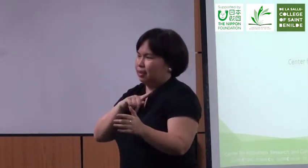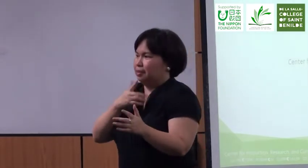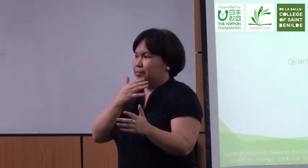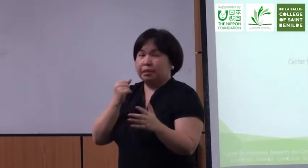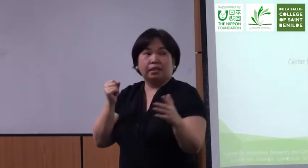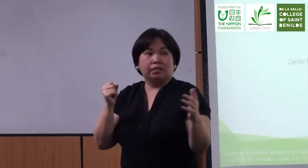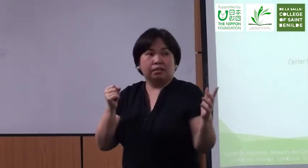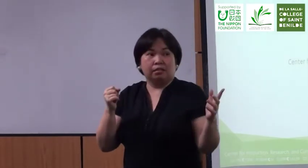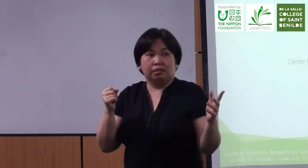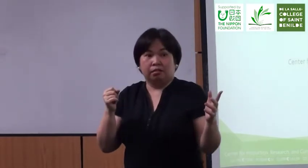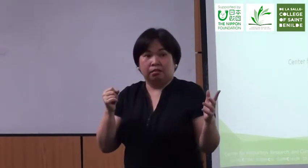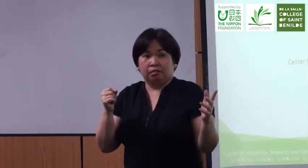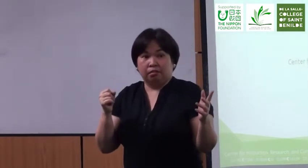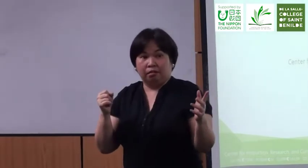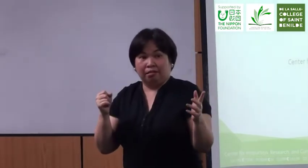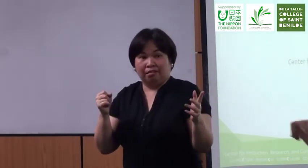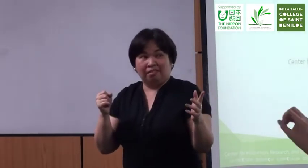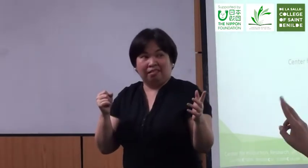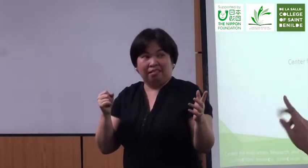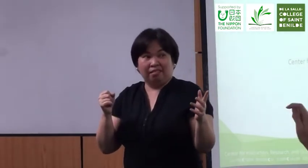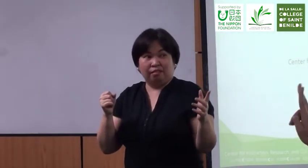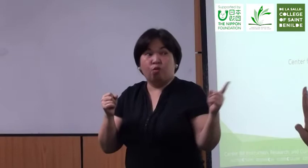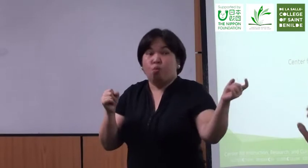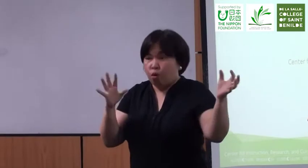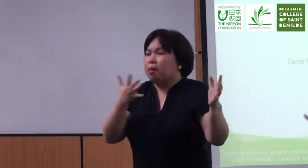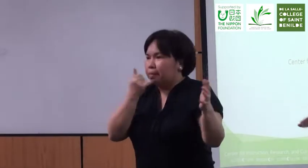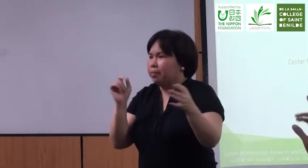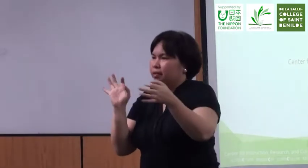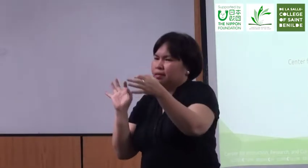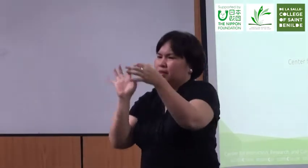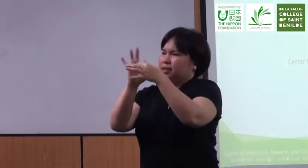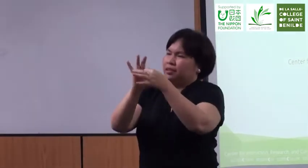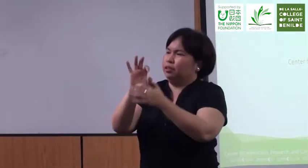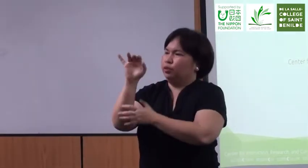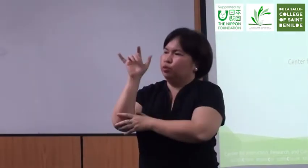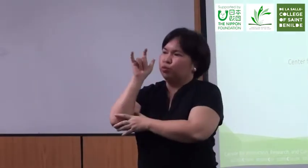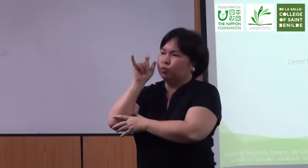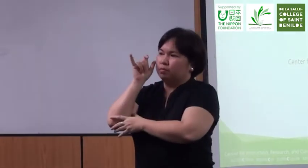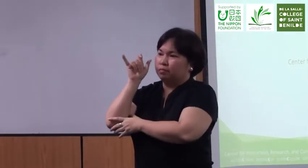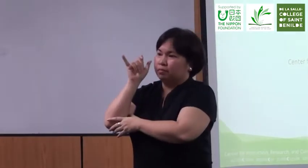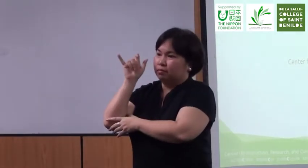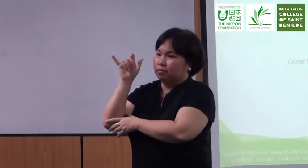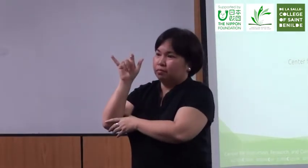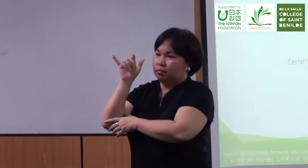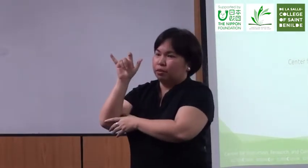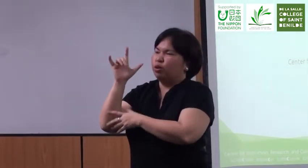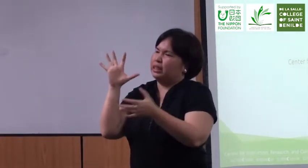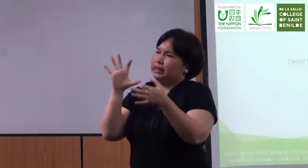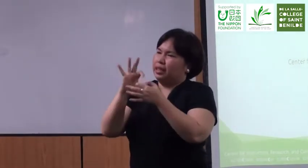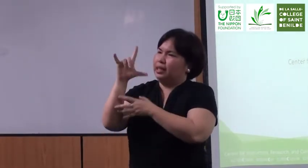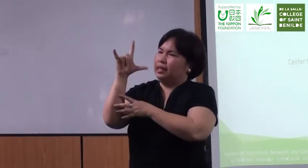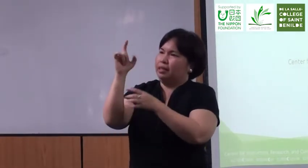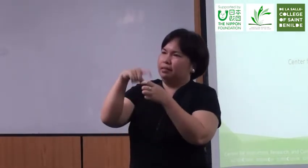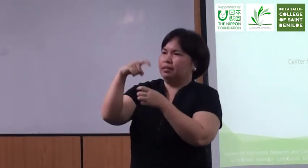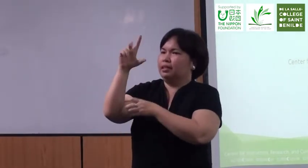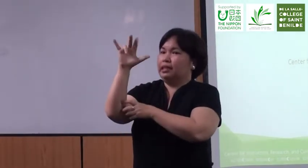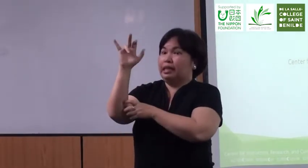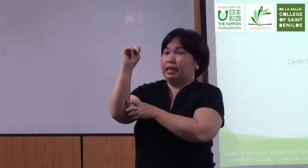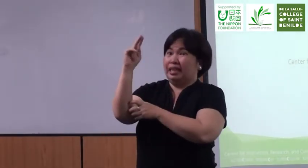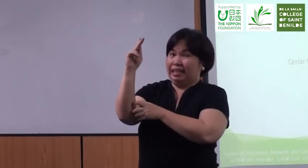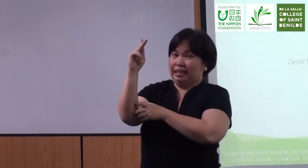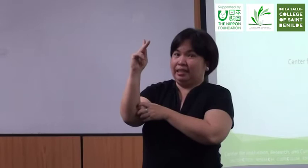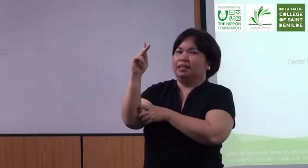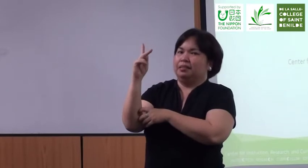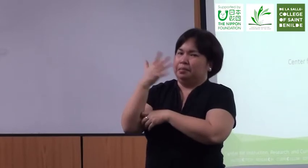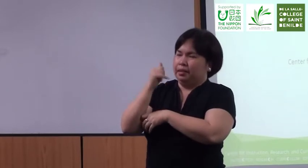or you could probably use YouTube instead. yeah, we can use YouTube instead in uploading and then just